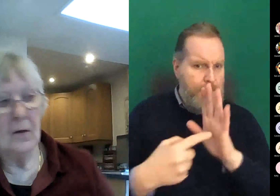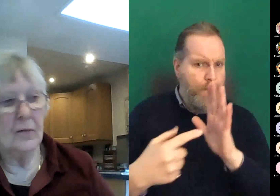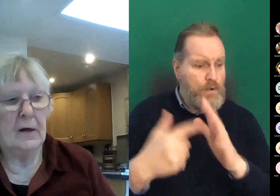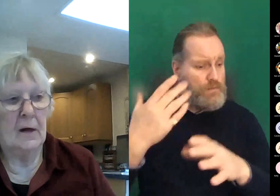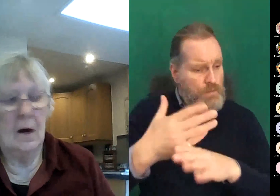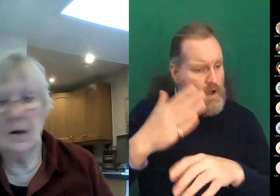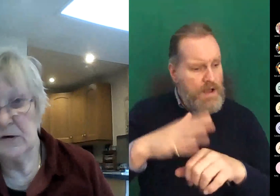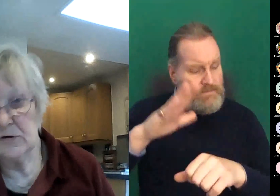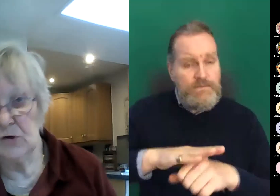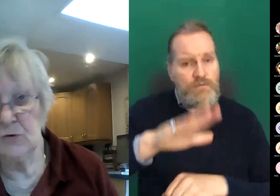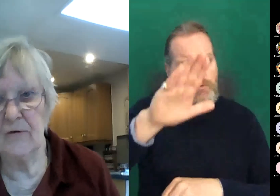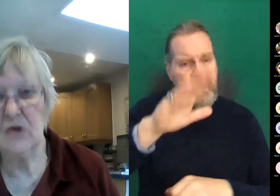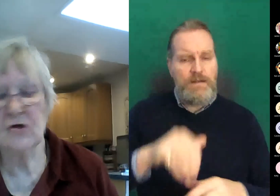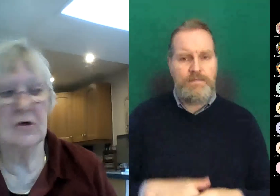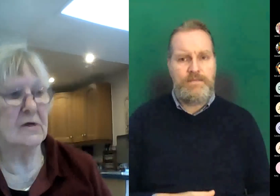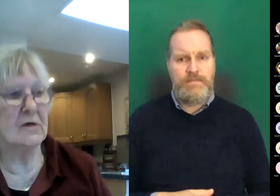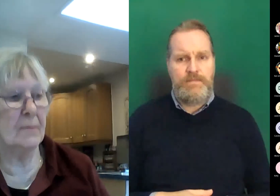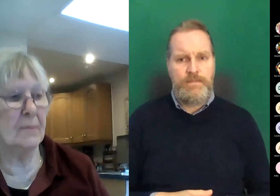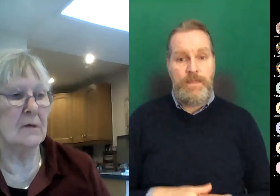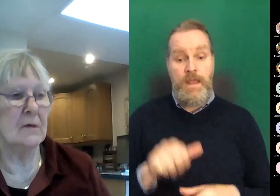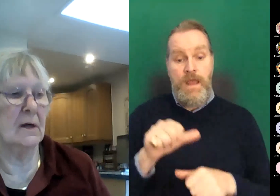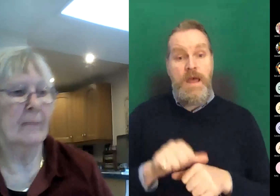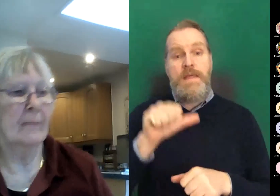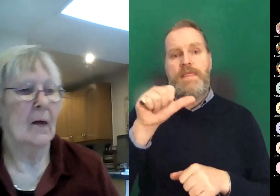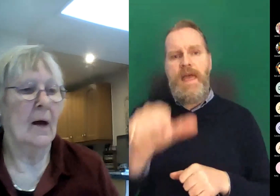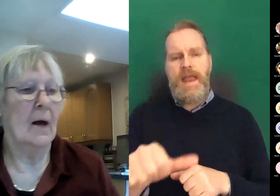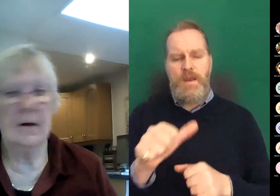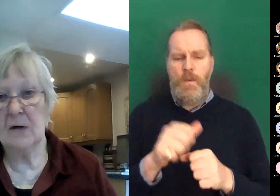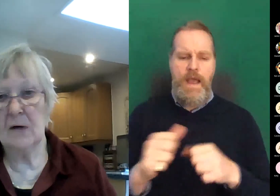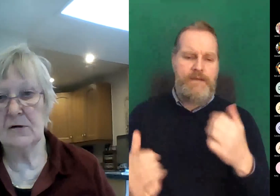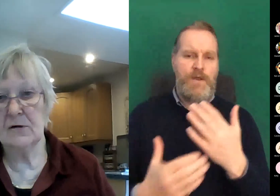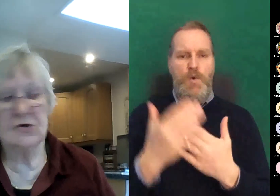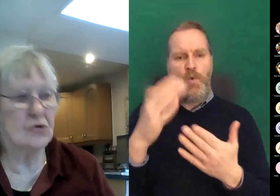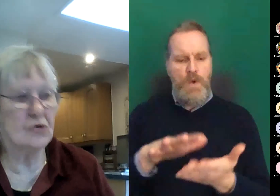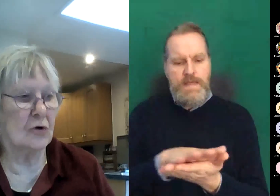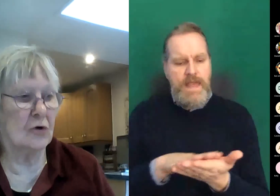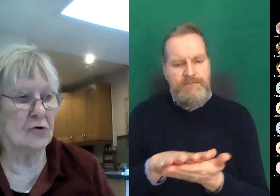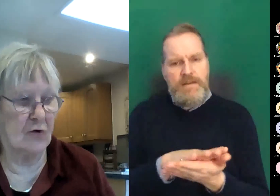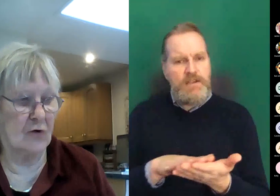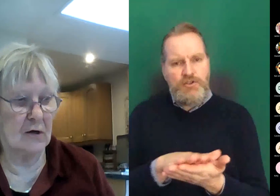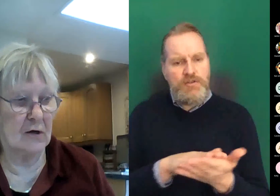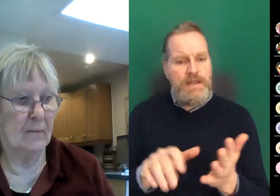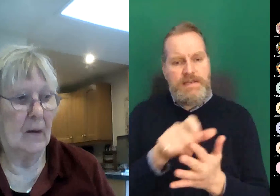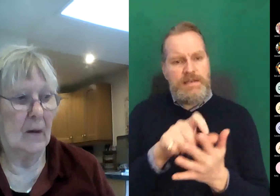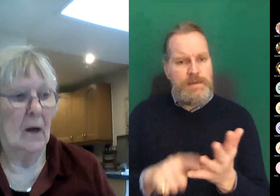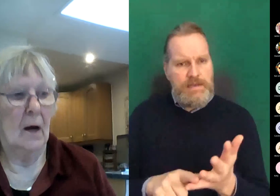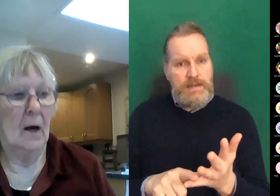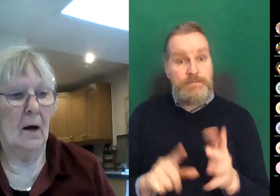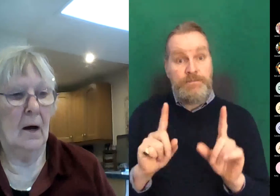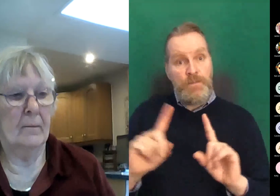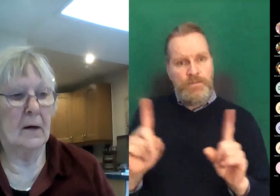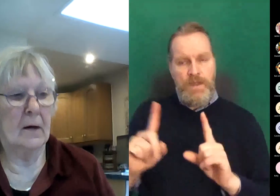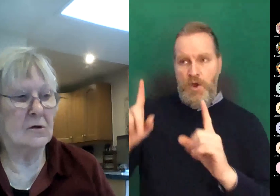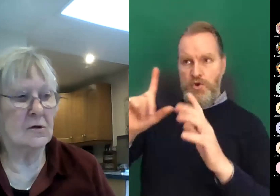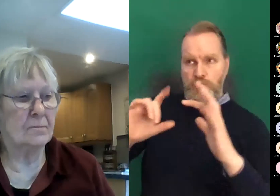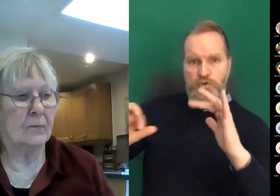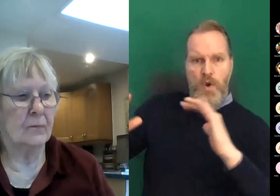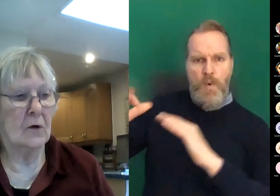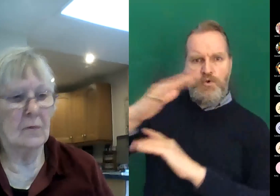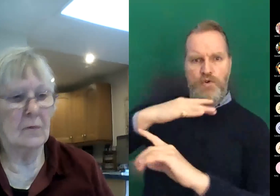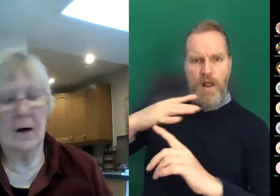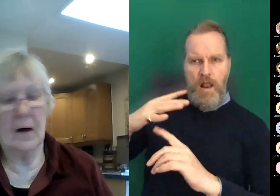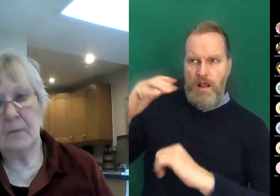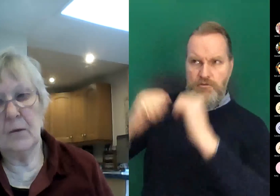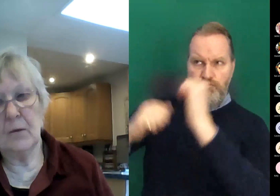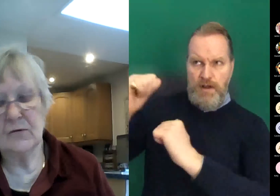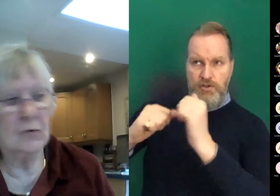came this new definition of disability as a social construct. And I'm just